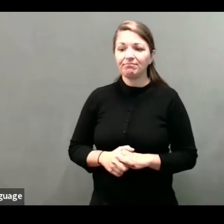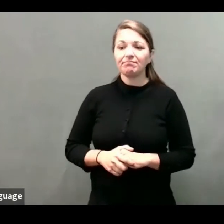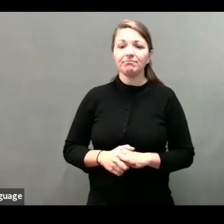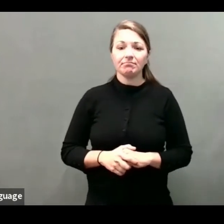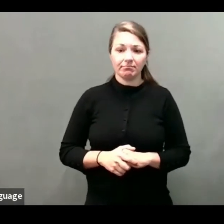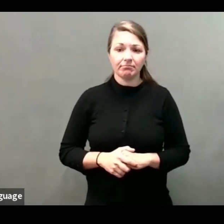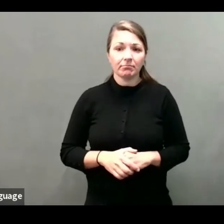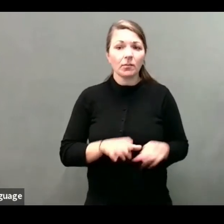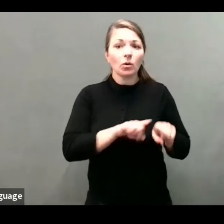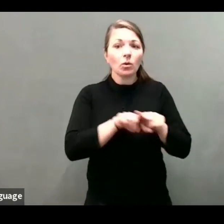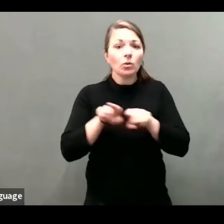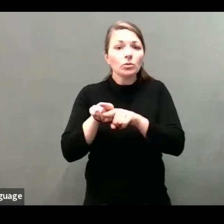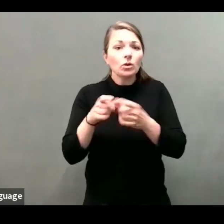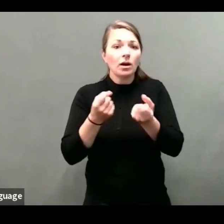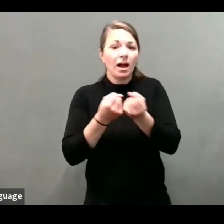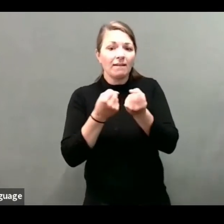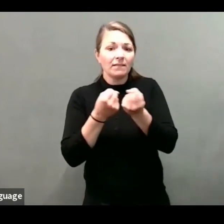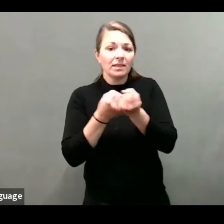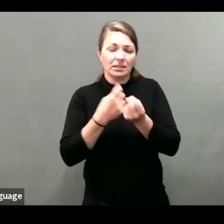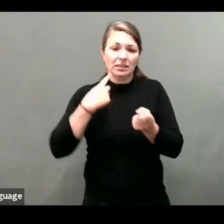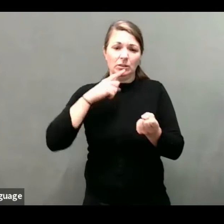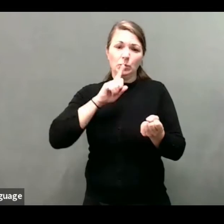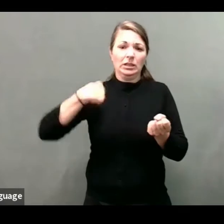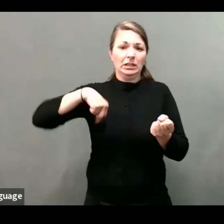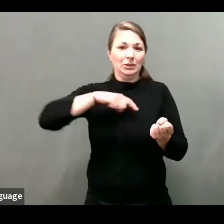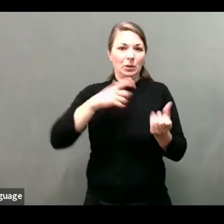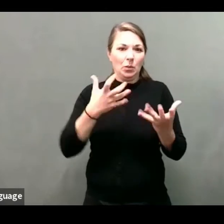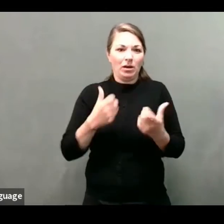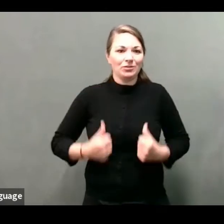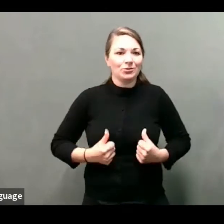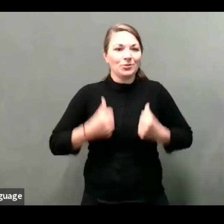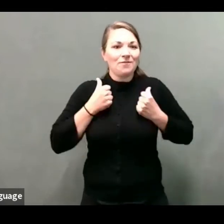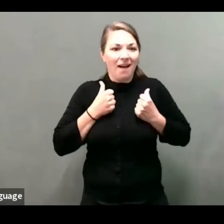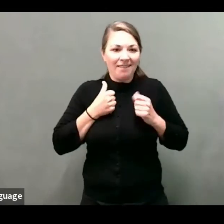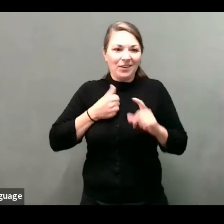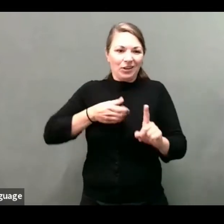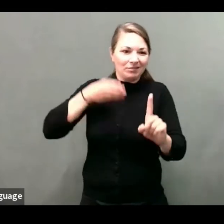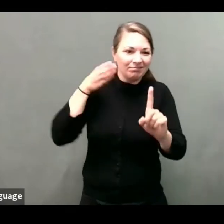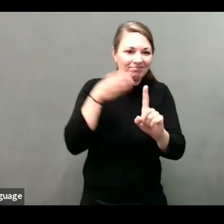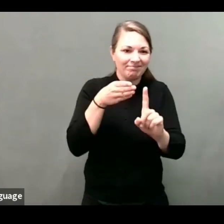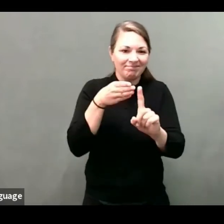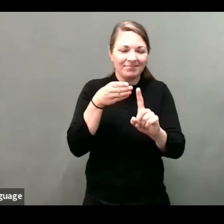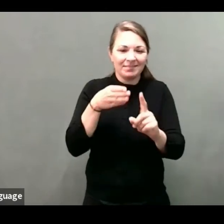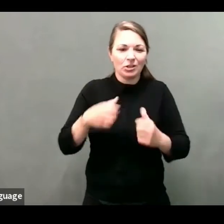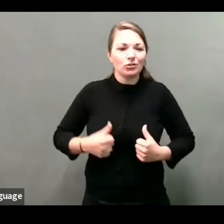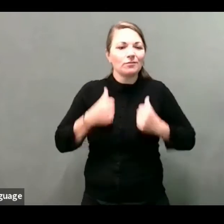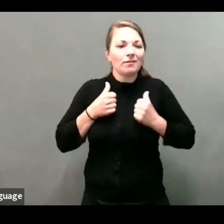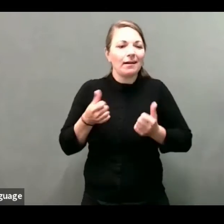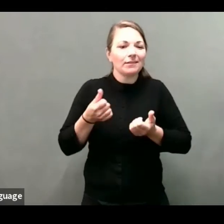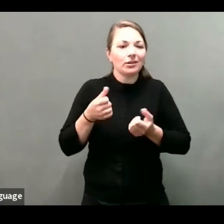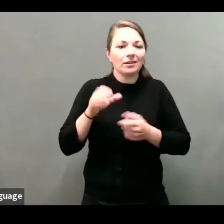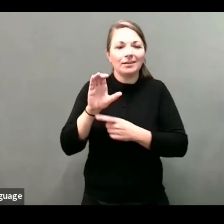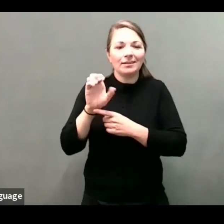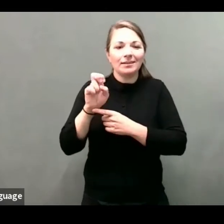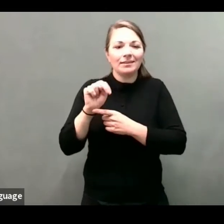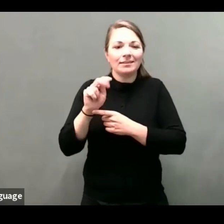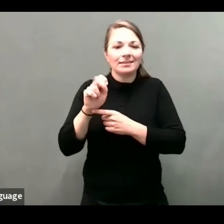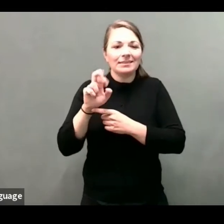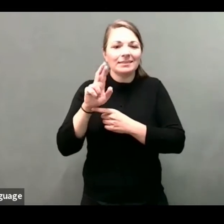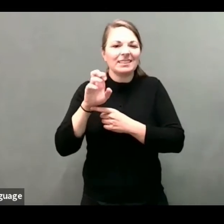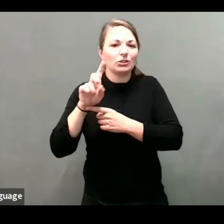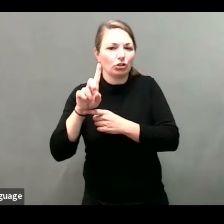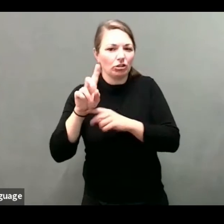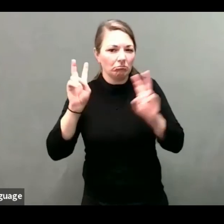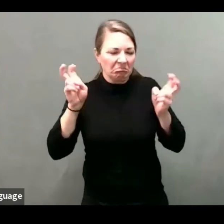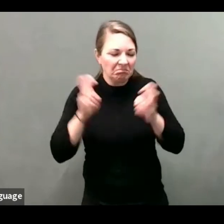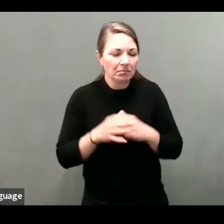So we also want advocacy to be survivor-centered, and I know that as a field, as a movement, this is important to all of us. But I wanted to break